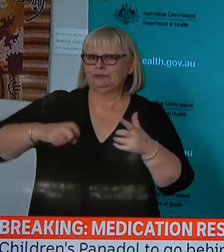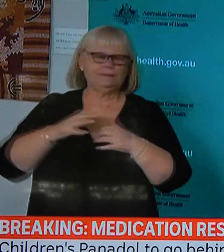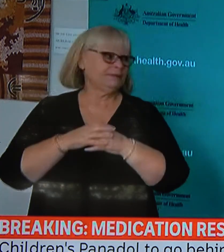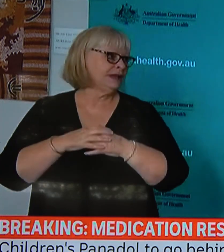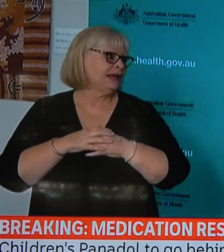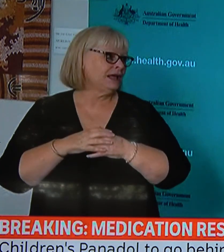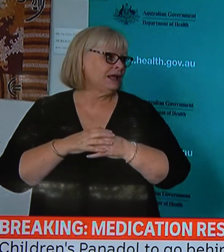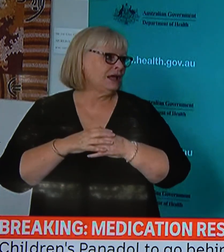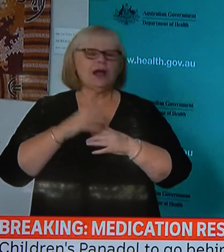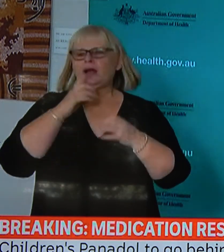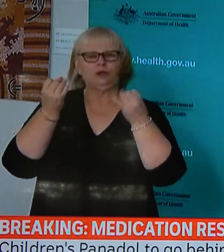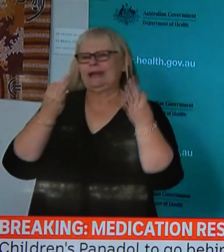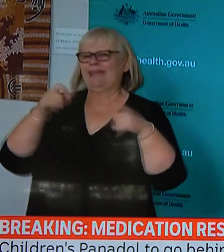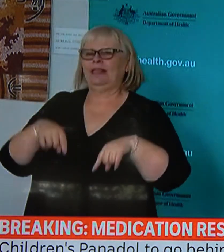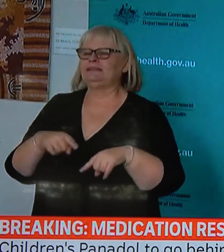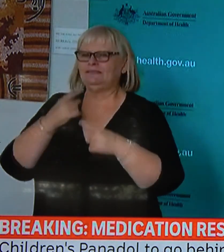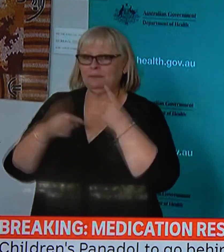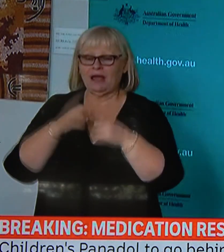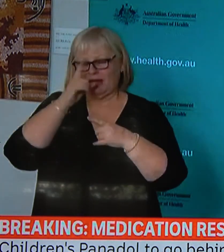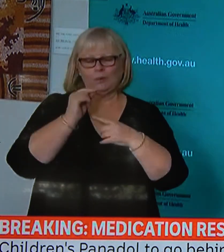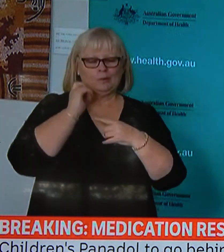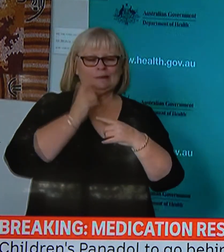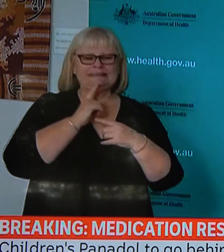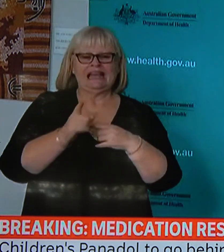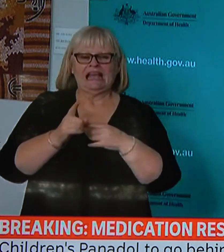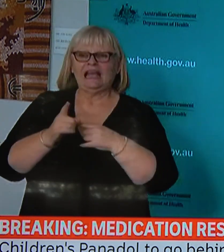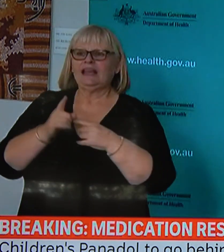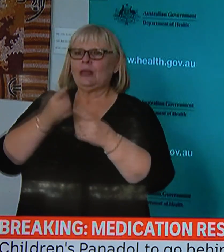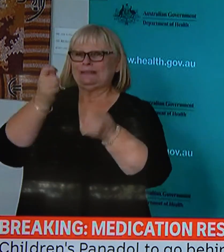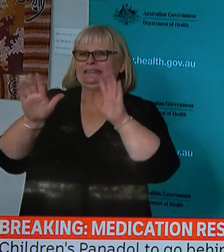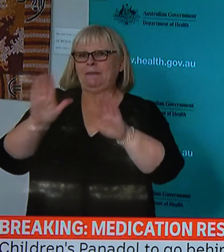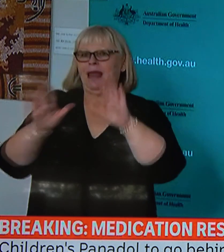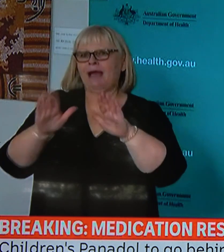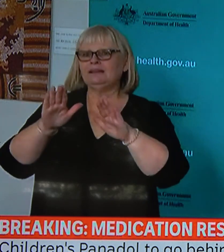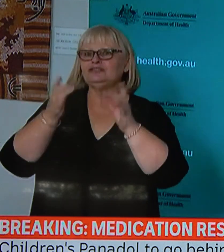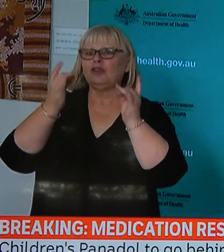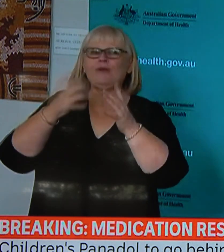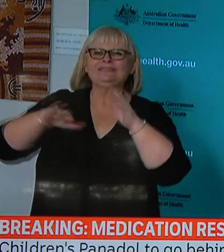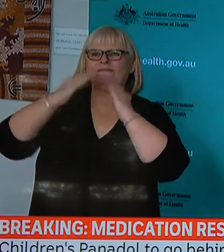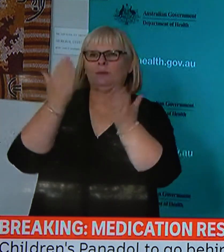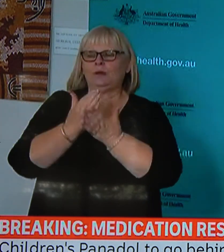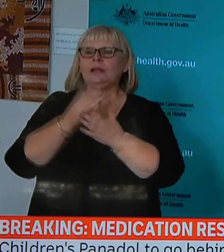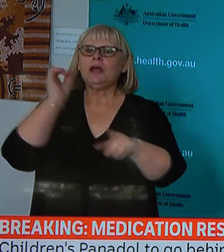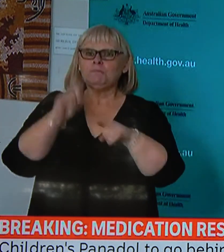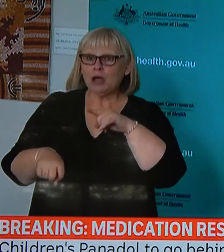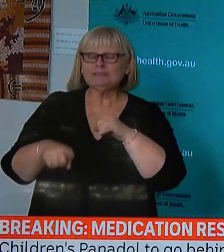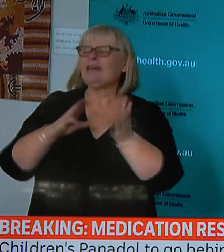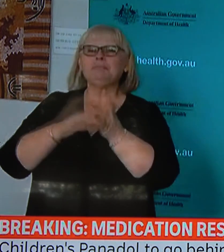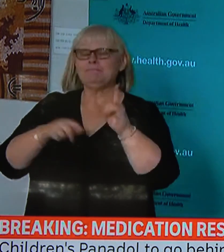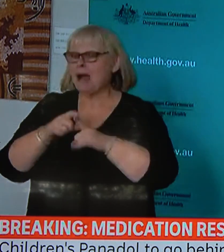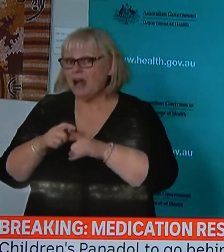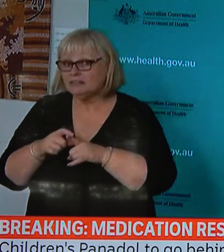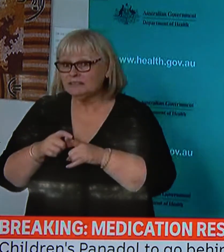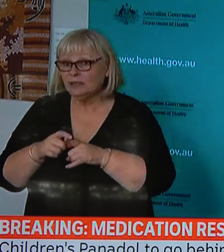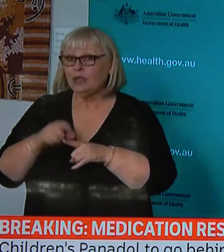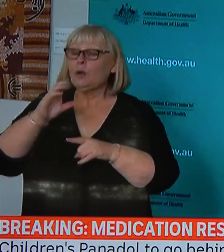cases? So I don't have that right in front of me, but I can say that we're fairly similar to the rest of the world. The majority of cases have been mild. We've